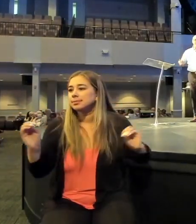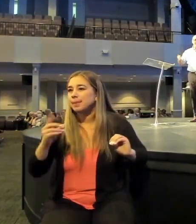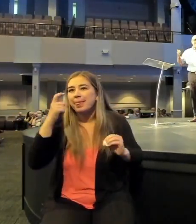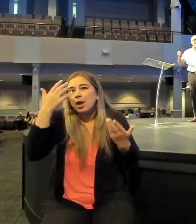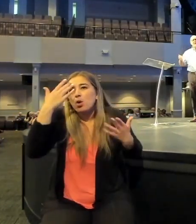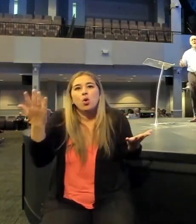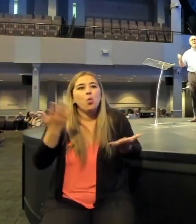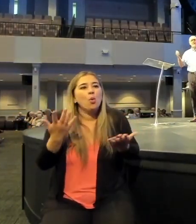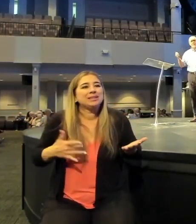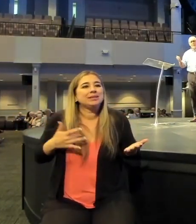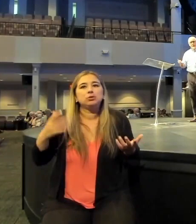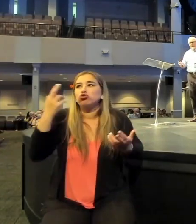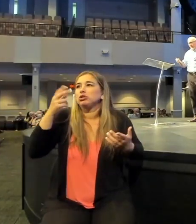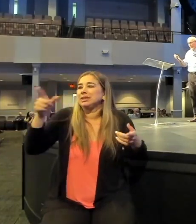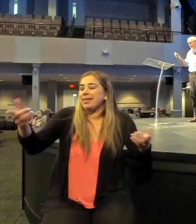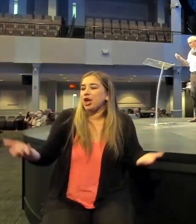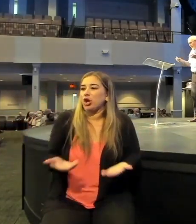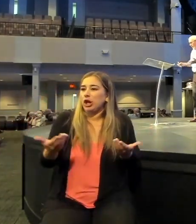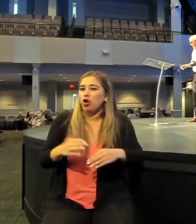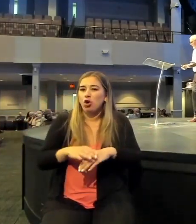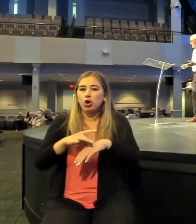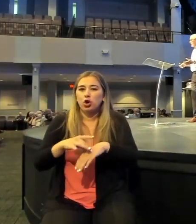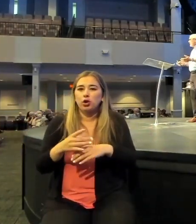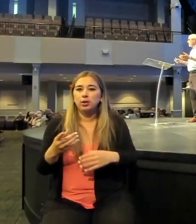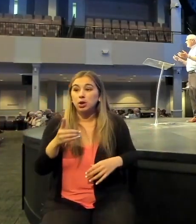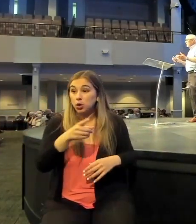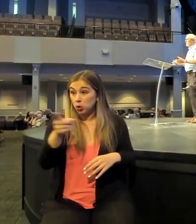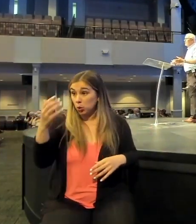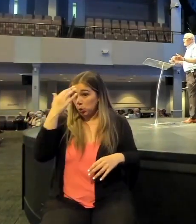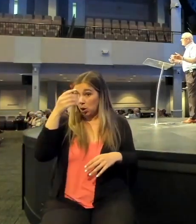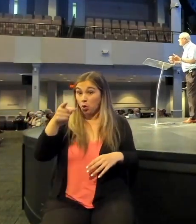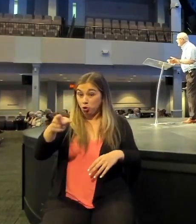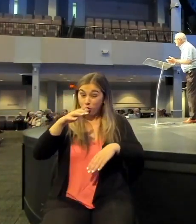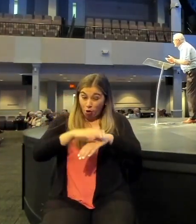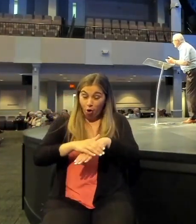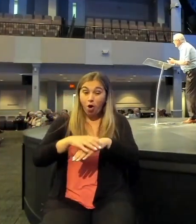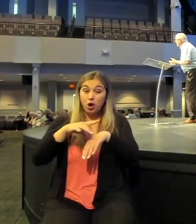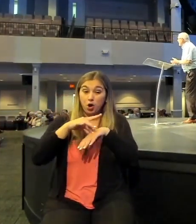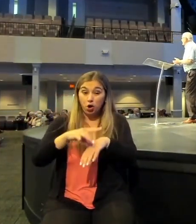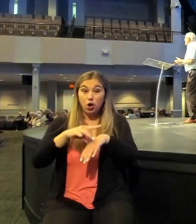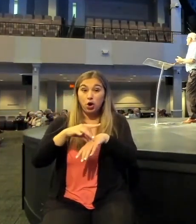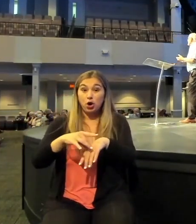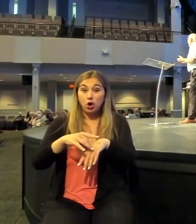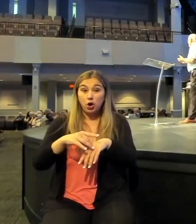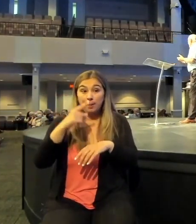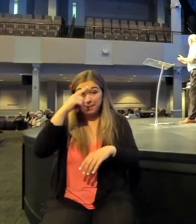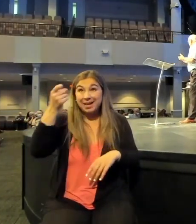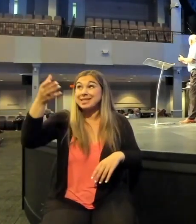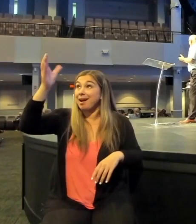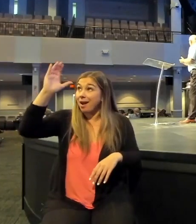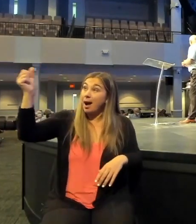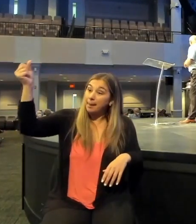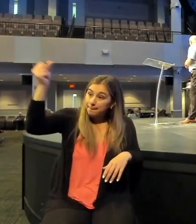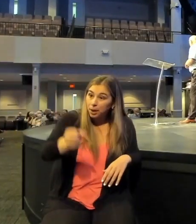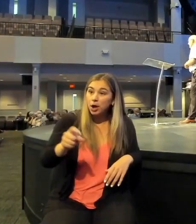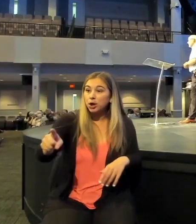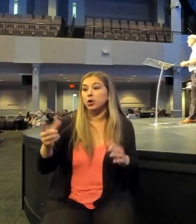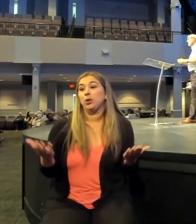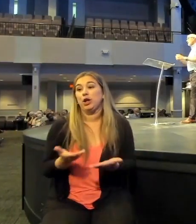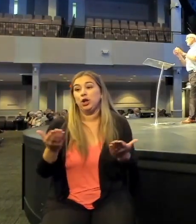sense of why God put them here. Do you know that you're on planet Earth because God put you